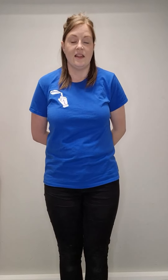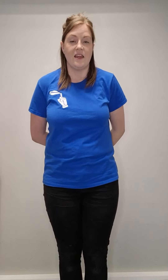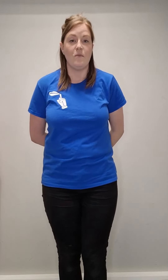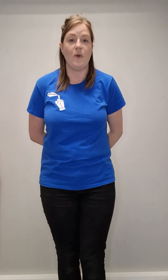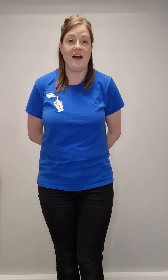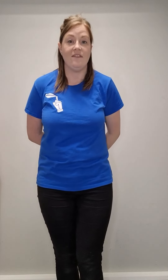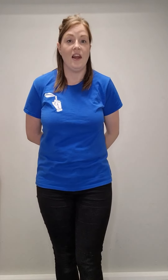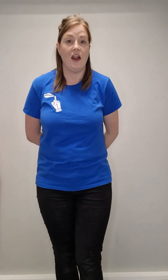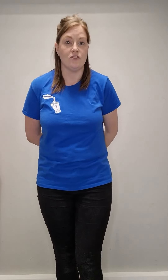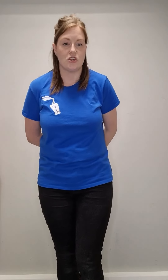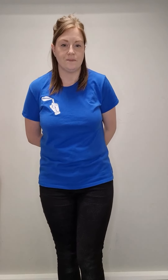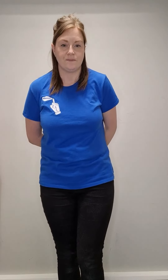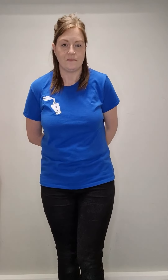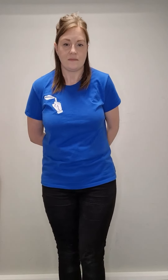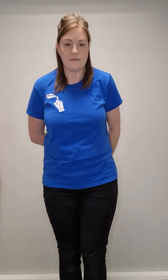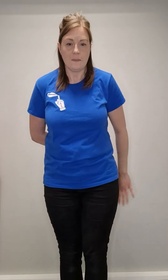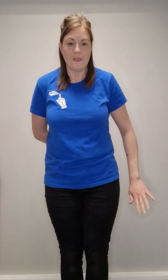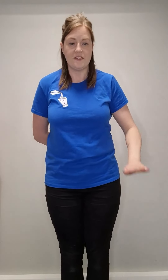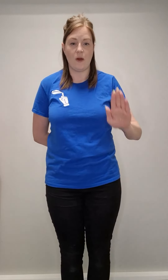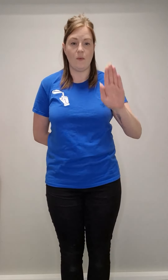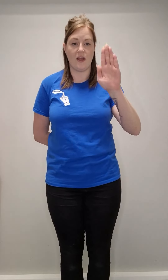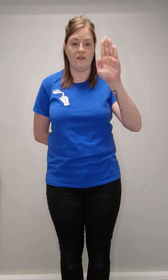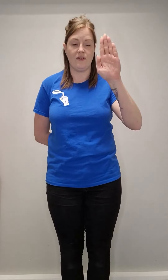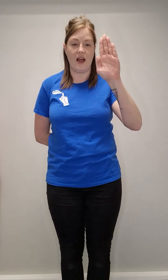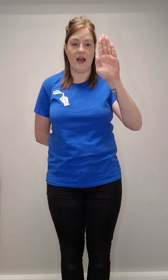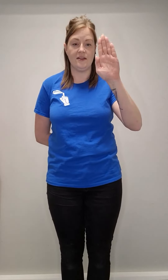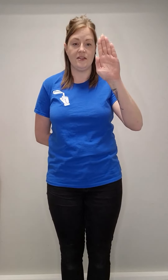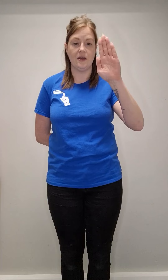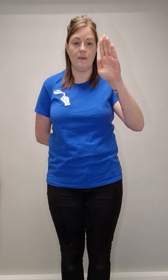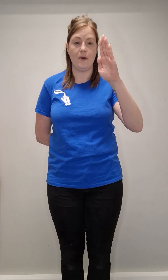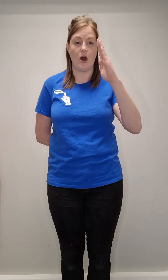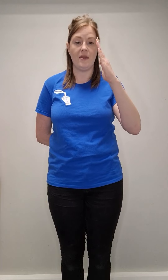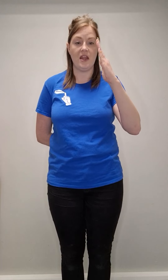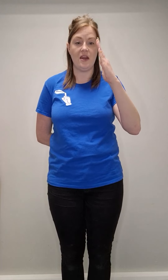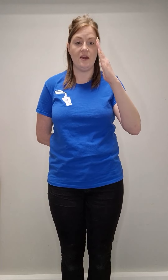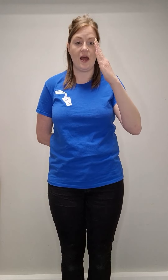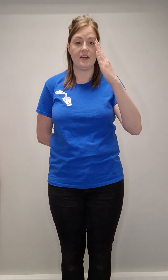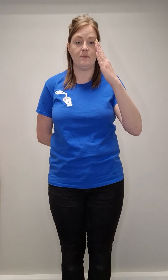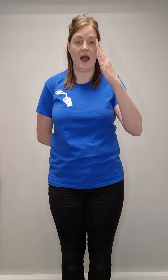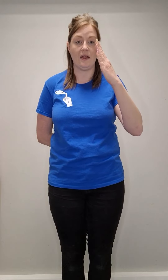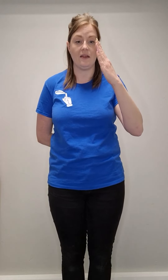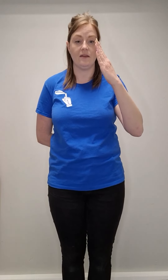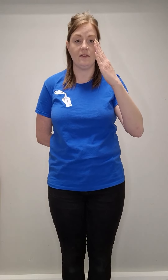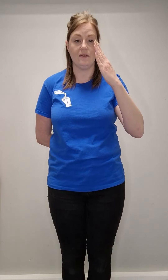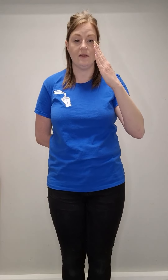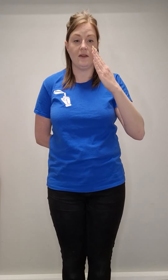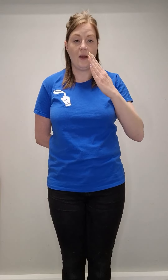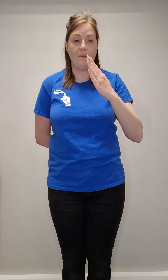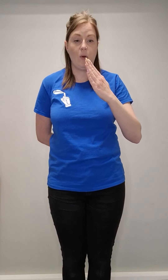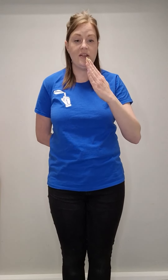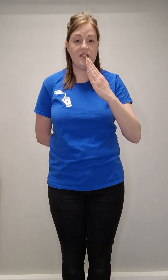Then we will have lunch. So our working flat hand, palm in and back,